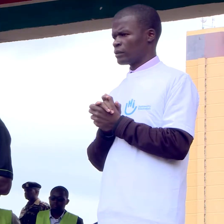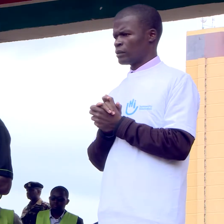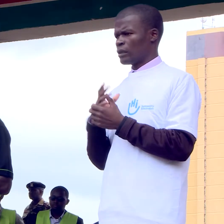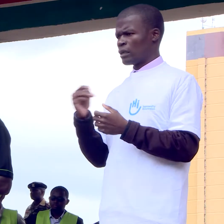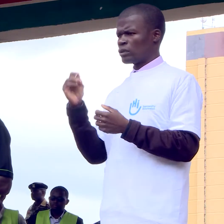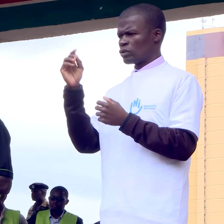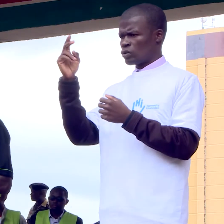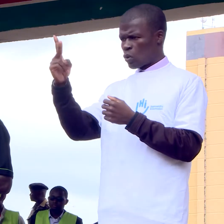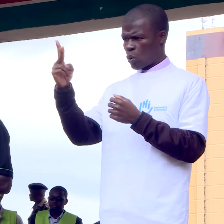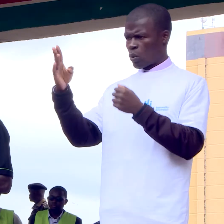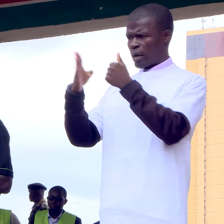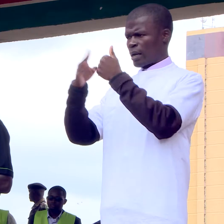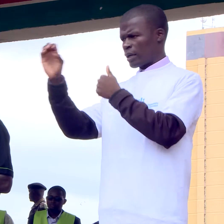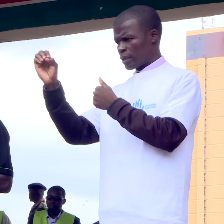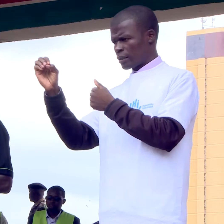across the country.